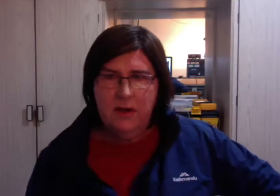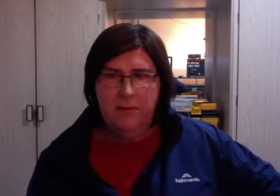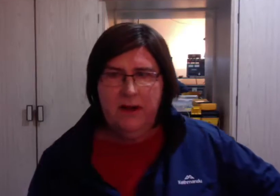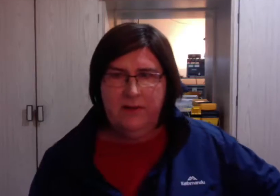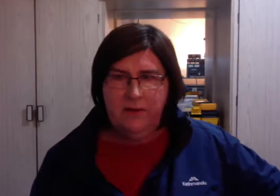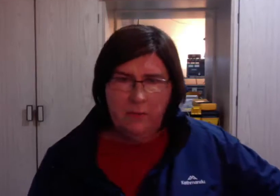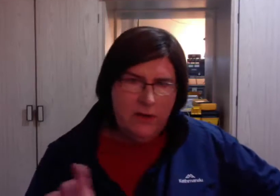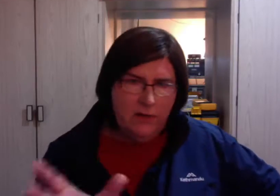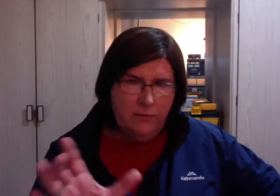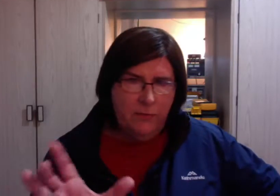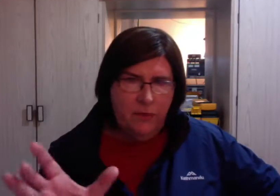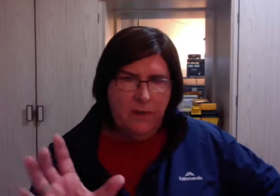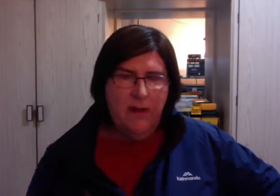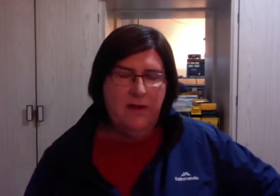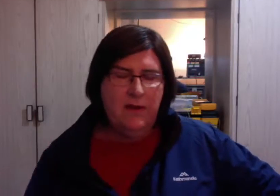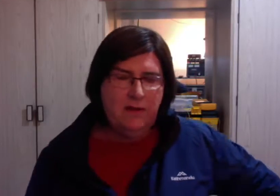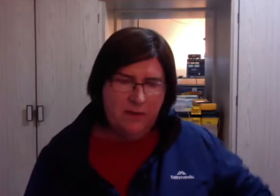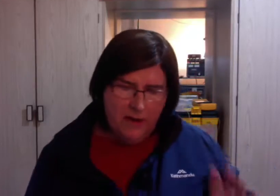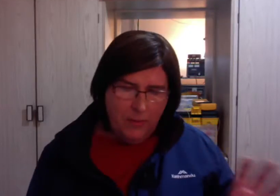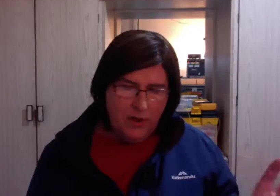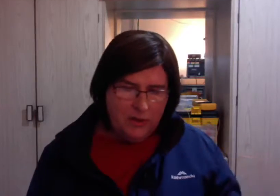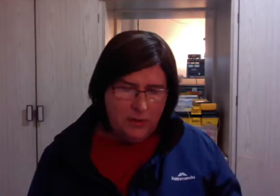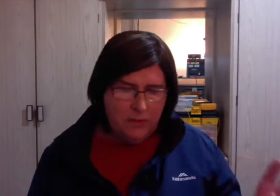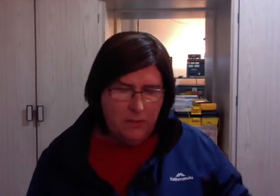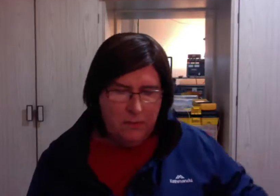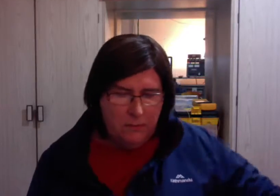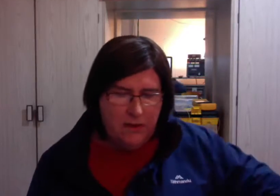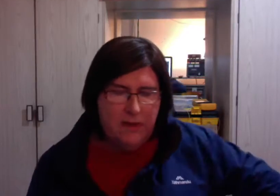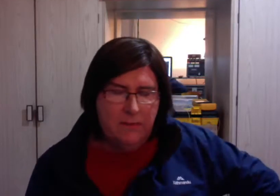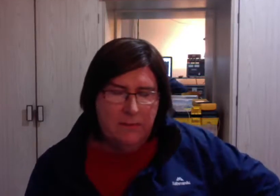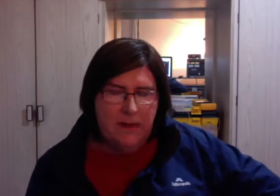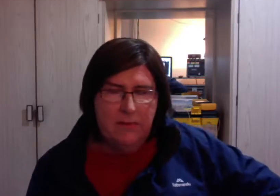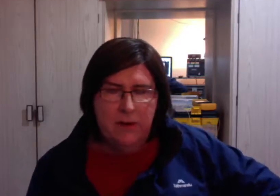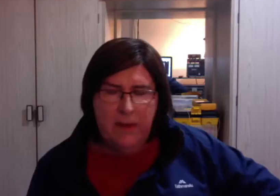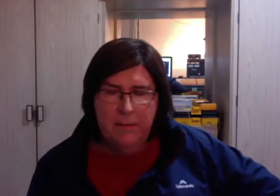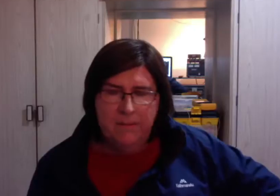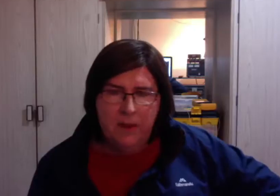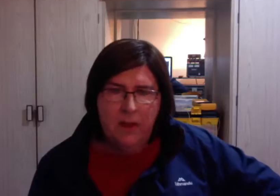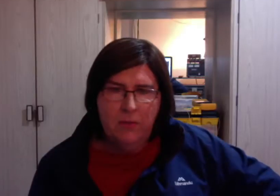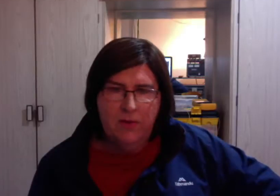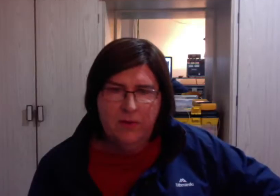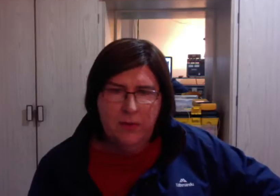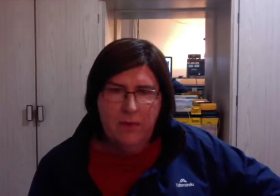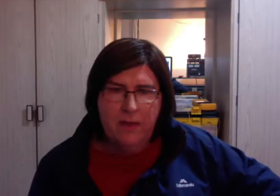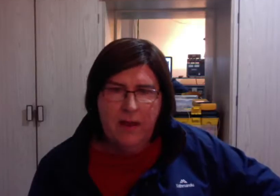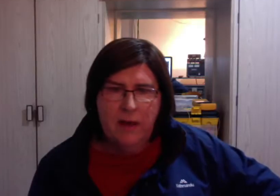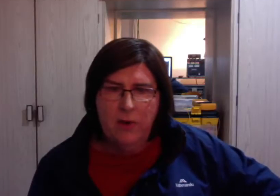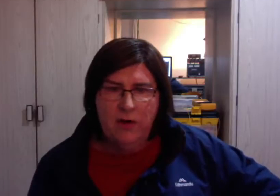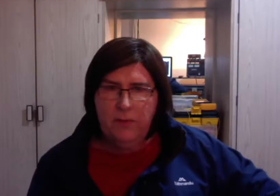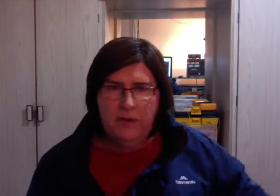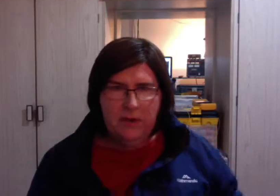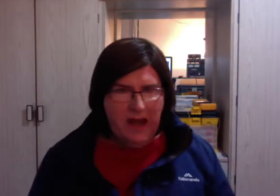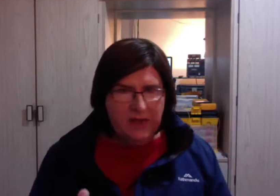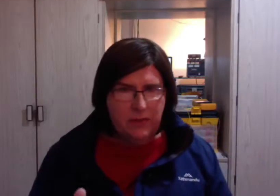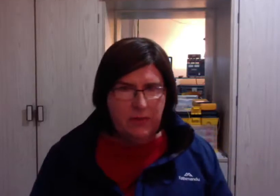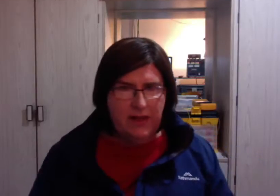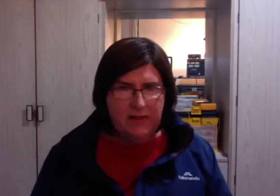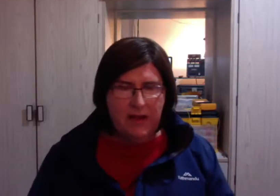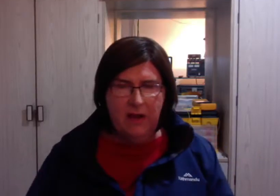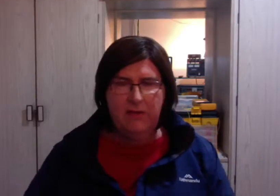But as I said, we use a footprint method, and if you come on a tour with me, we'll describe how that works, because we can't do it without a car in